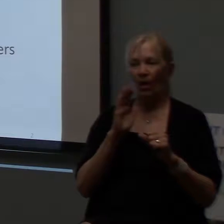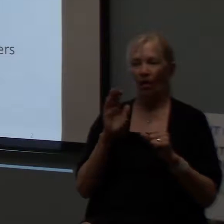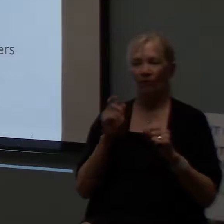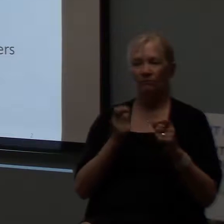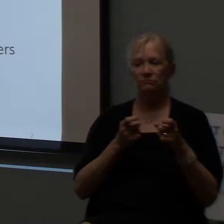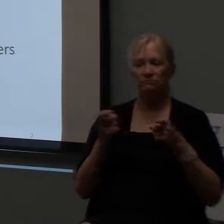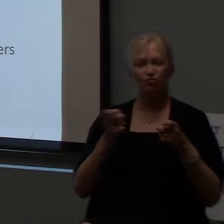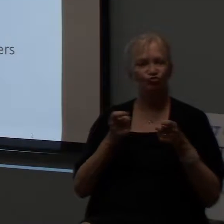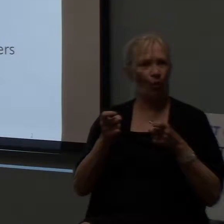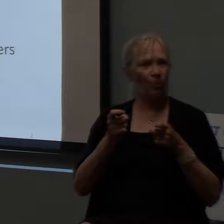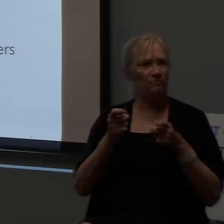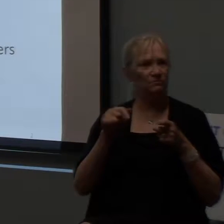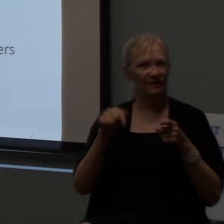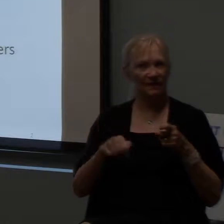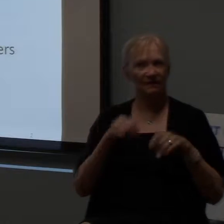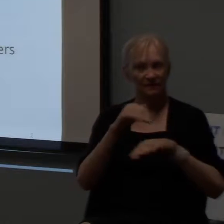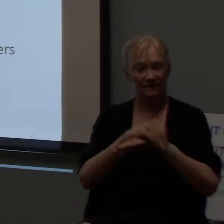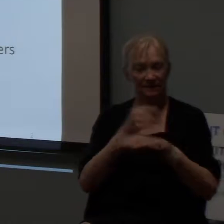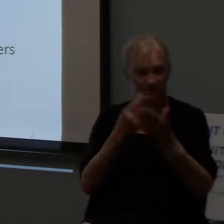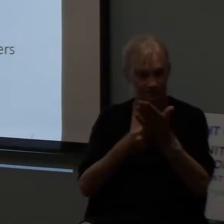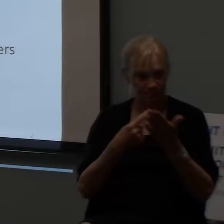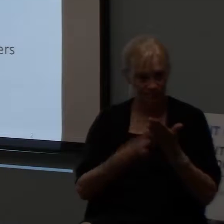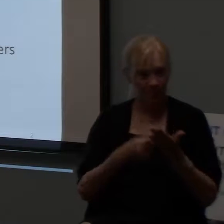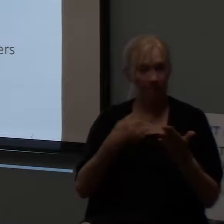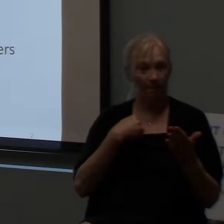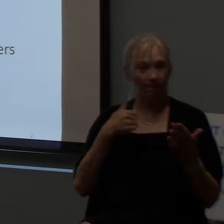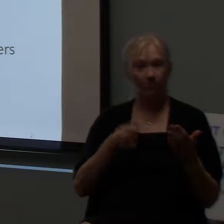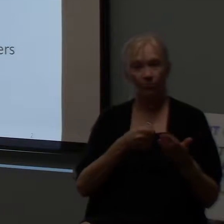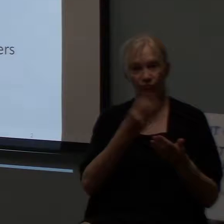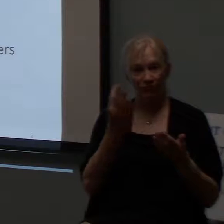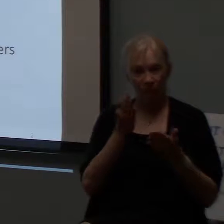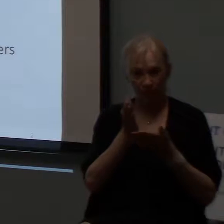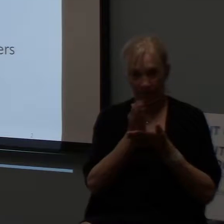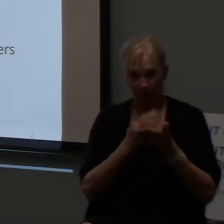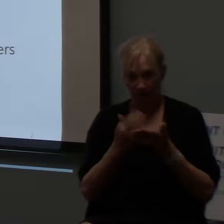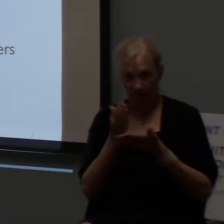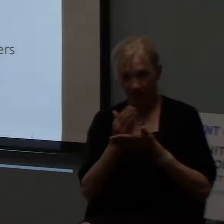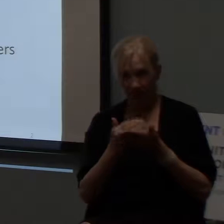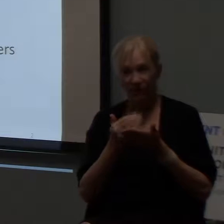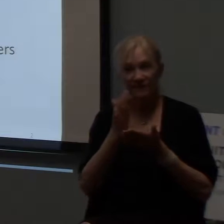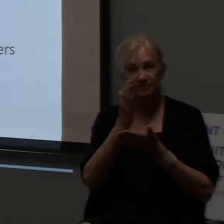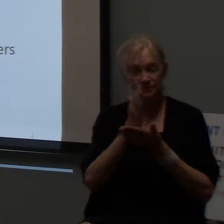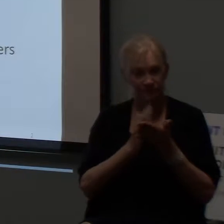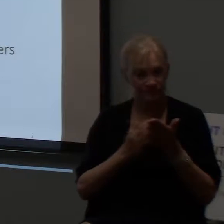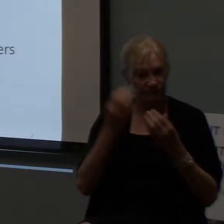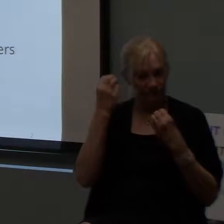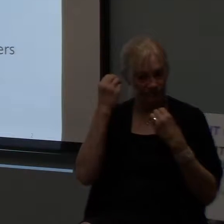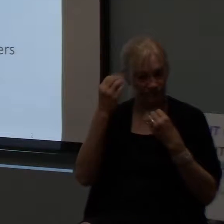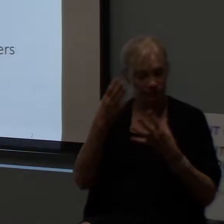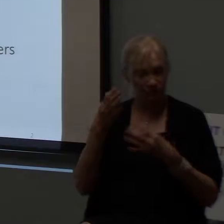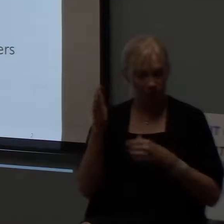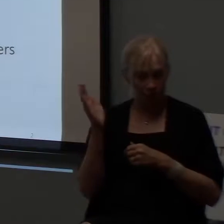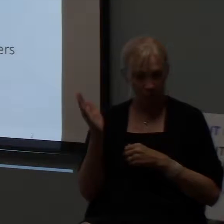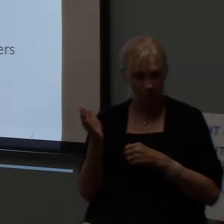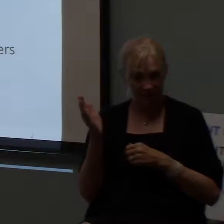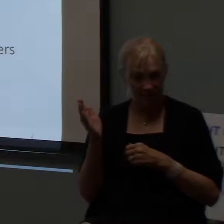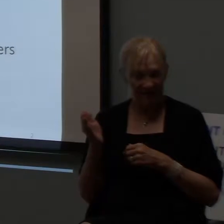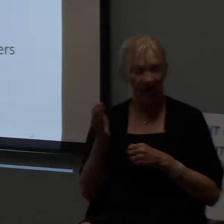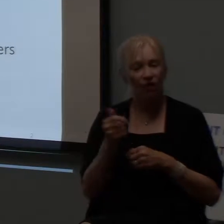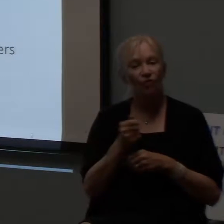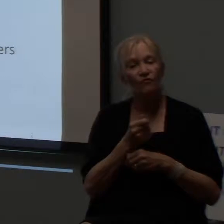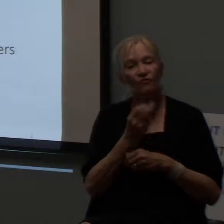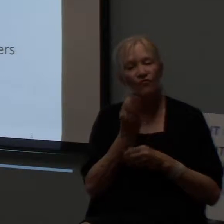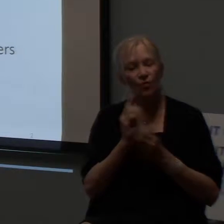tonight's discussion. We will have several segments where some information gets presented, followed by a few minutes